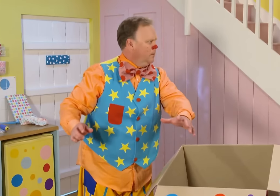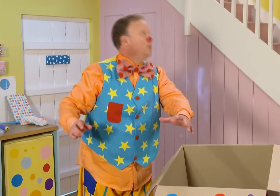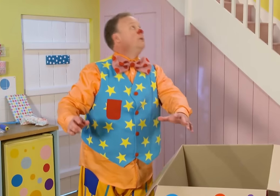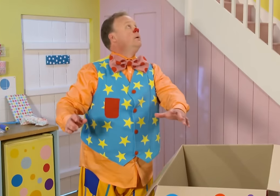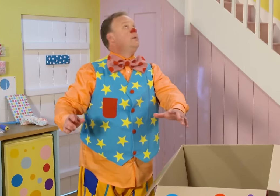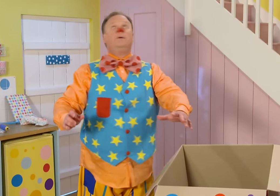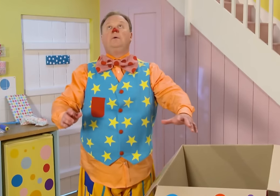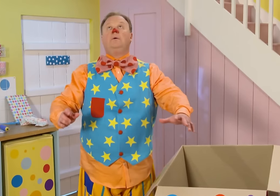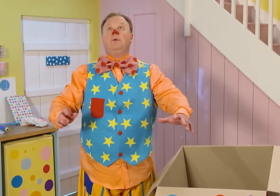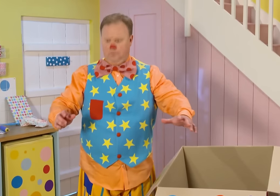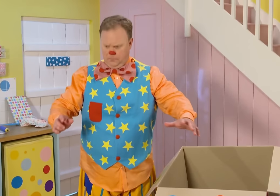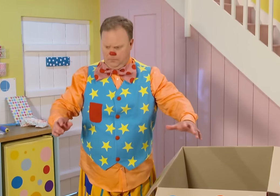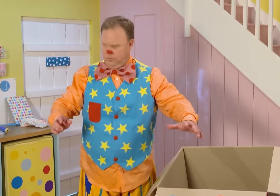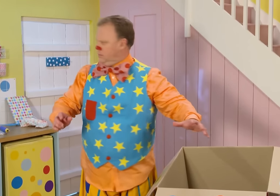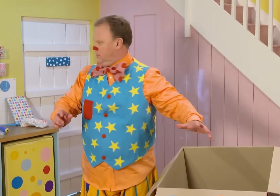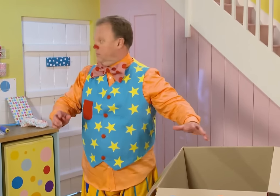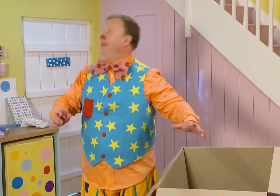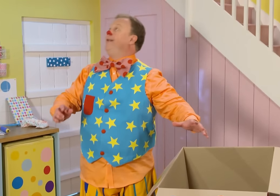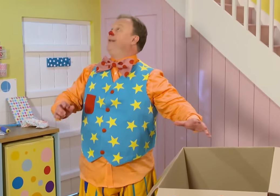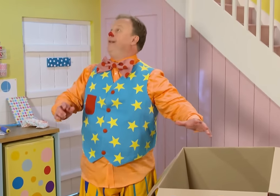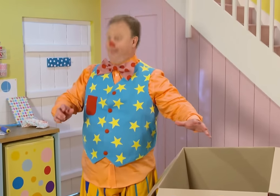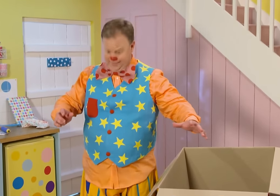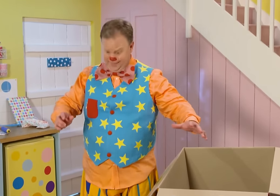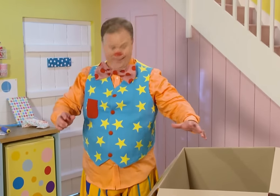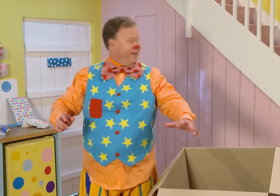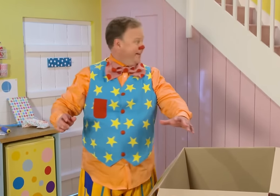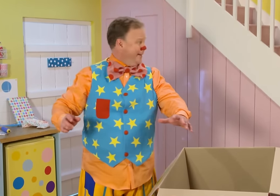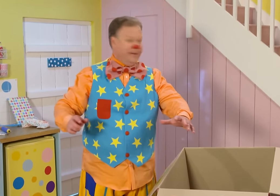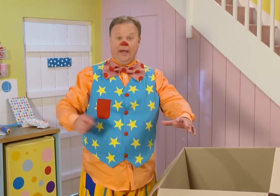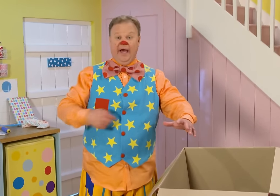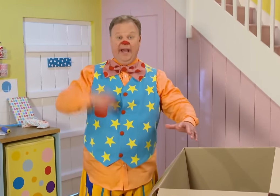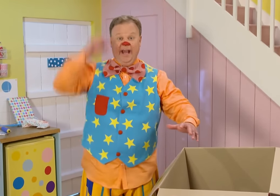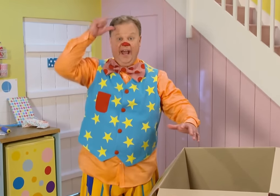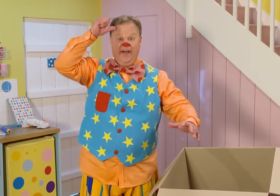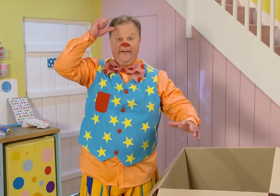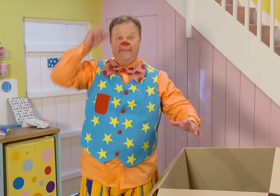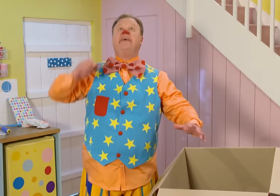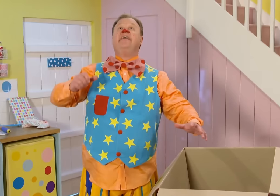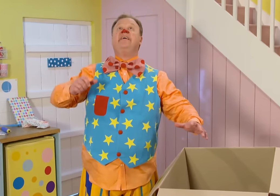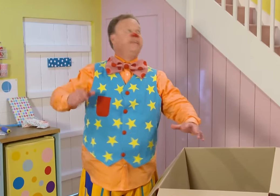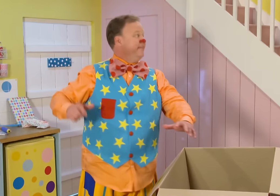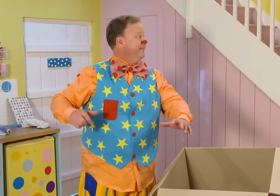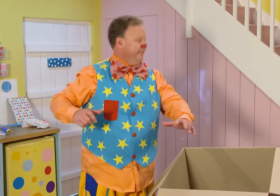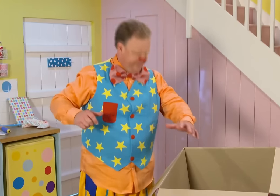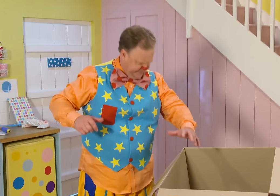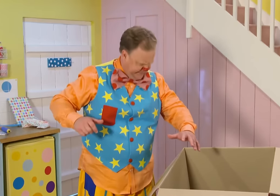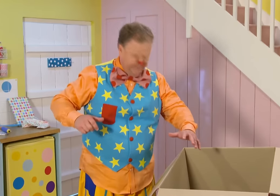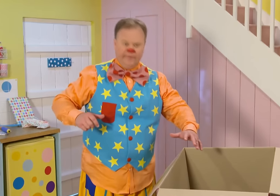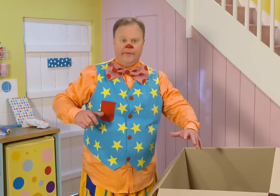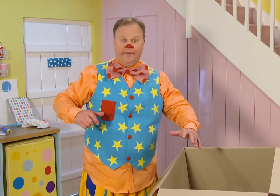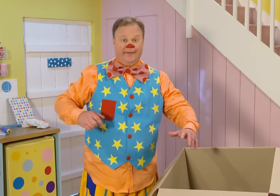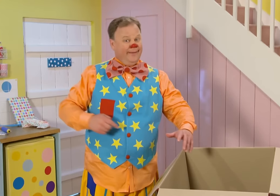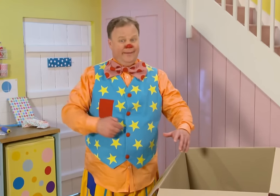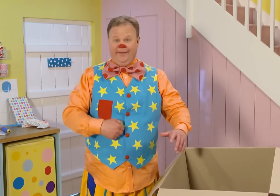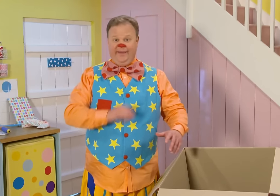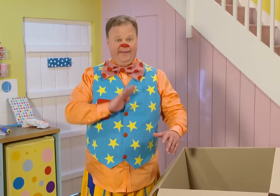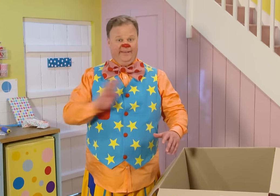That's a very bouncy ball, Mr. Tumble. I know! Where did it go? I